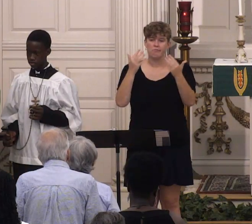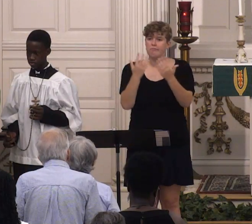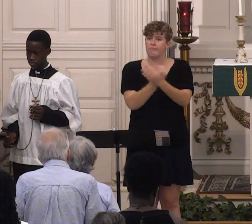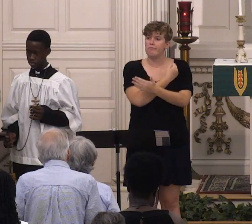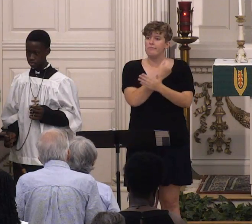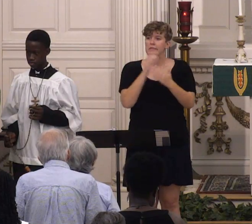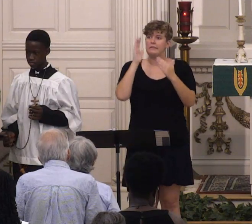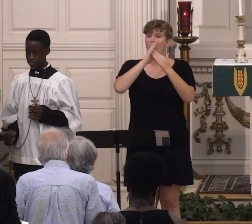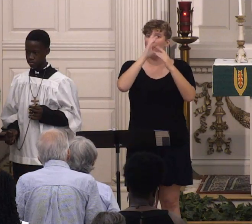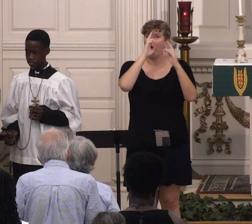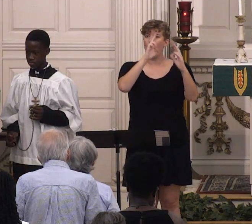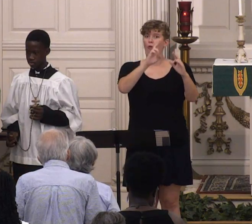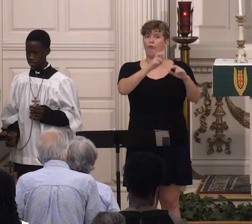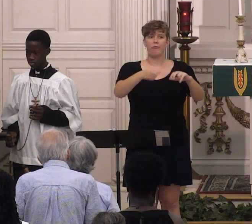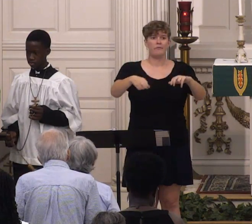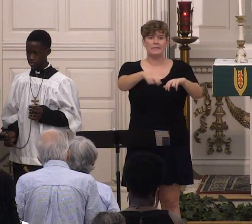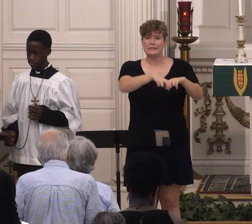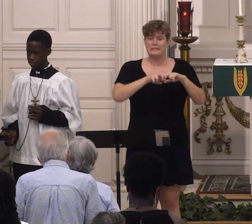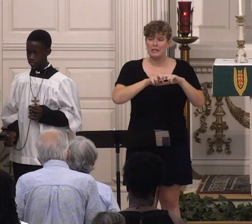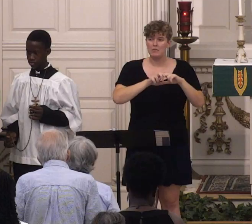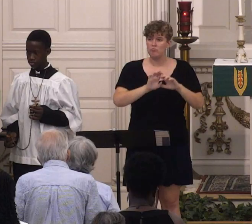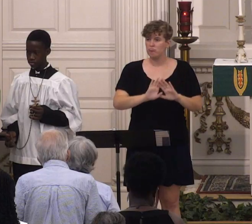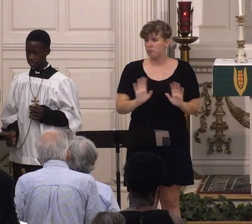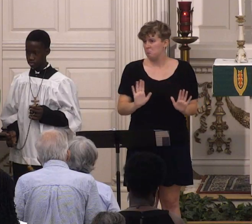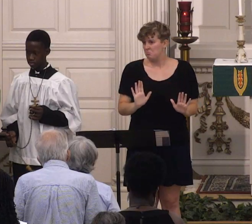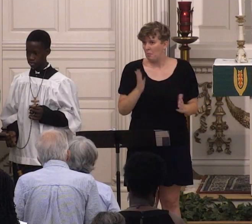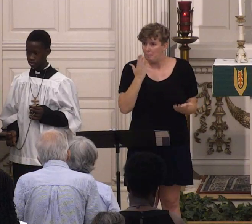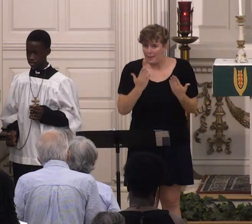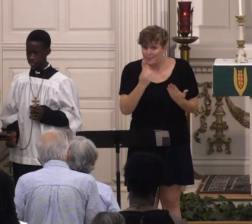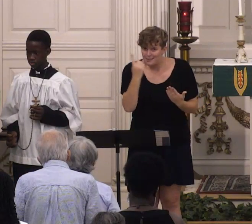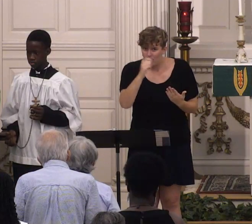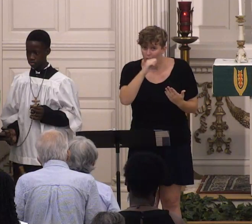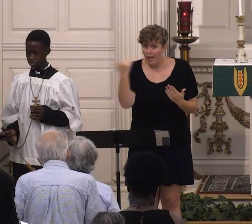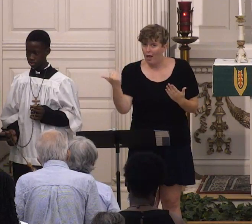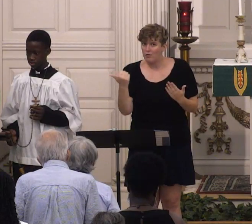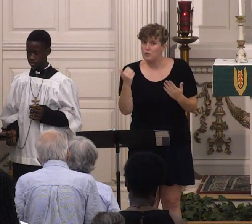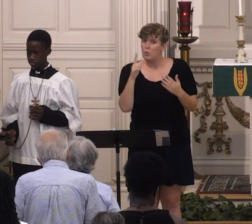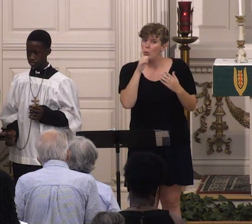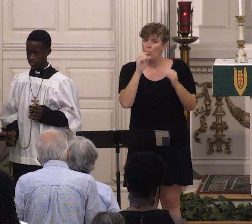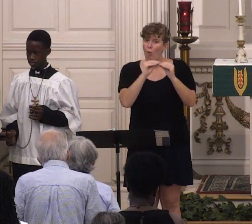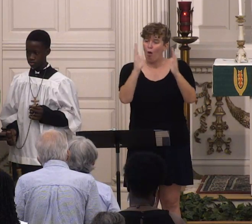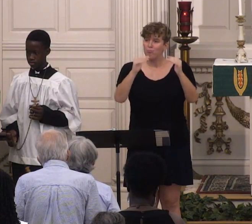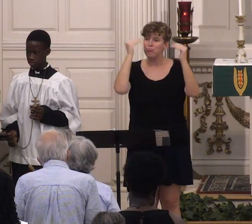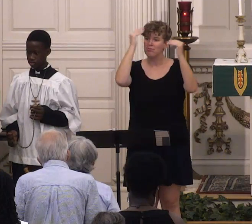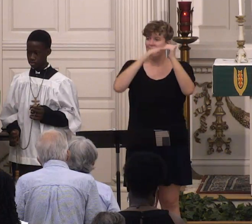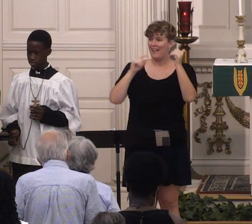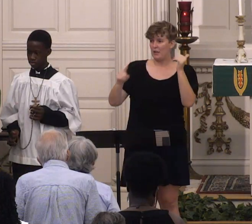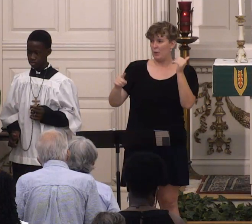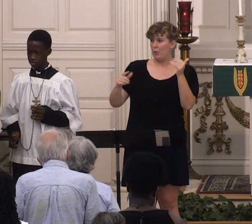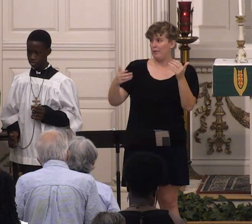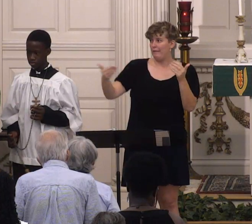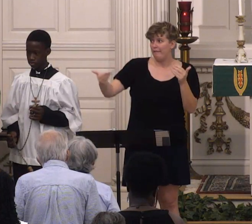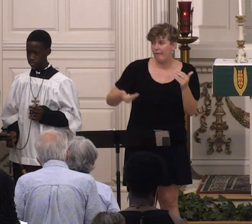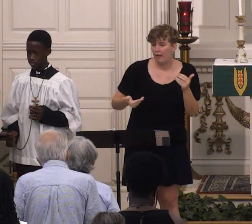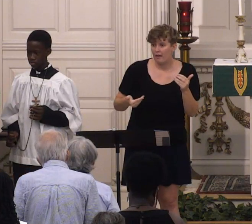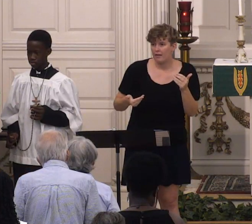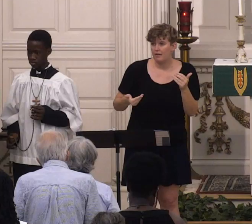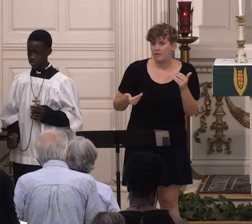honor. A more distinguished guest than you may have been invited by